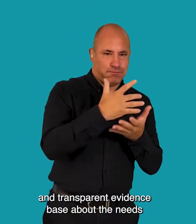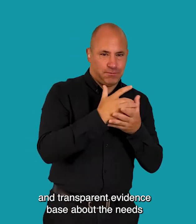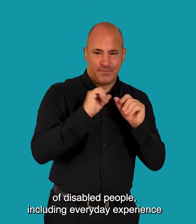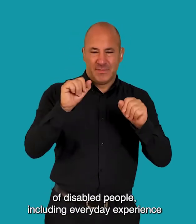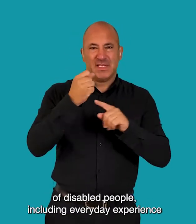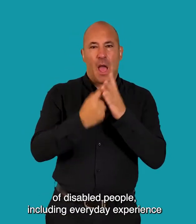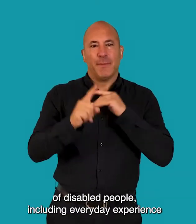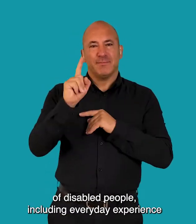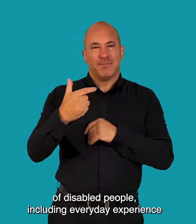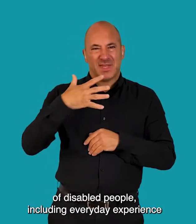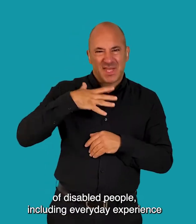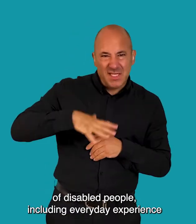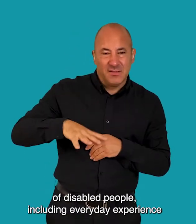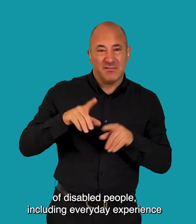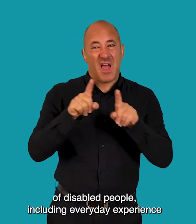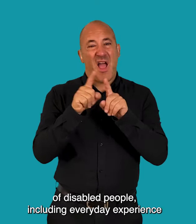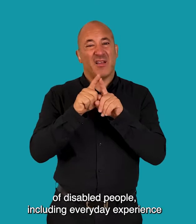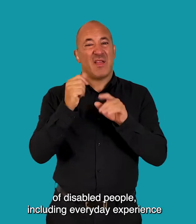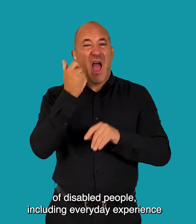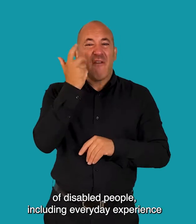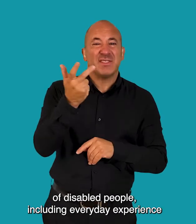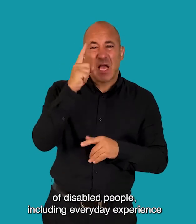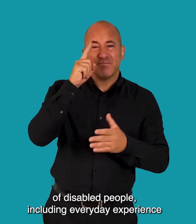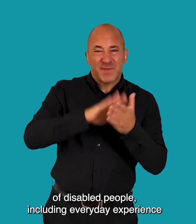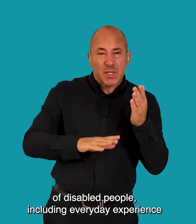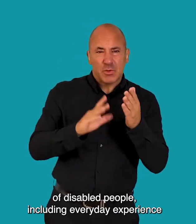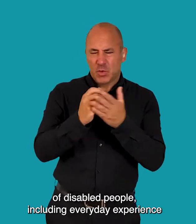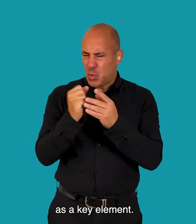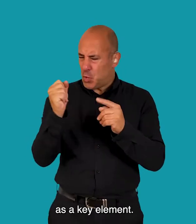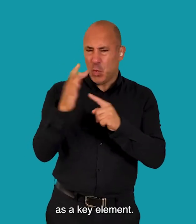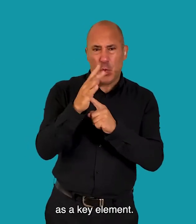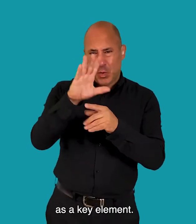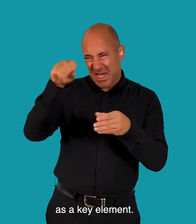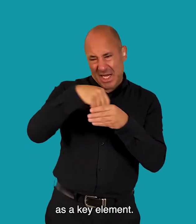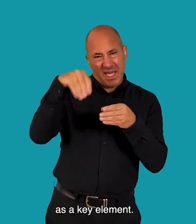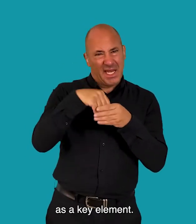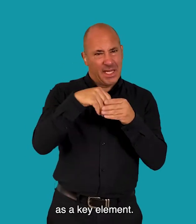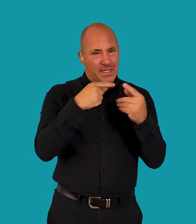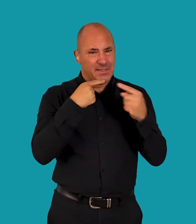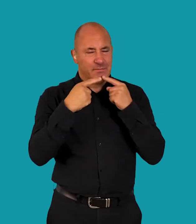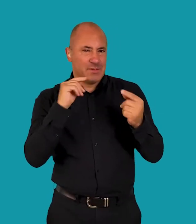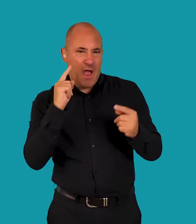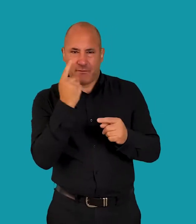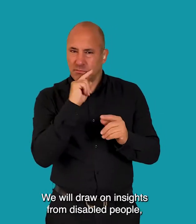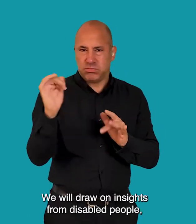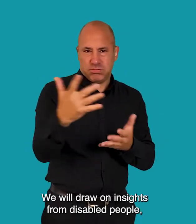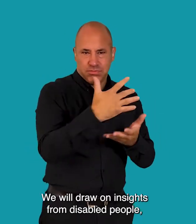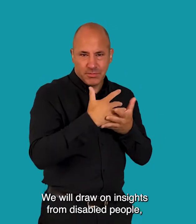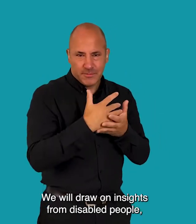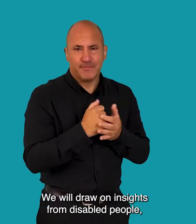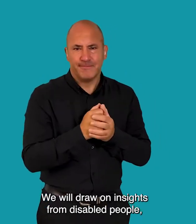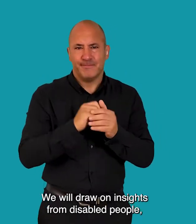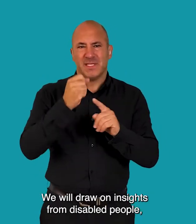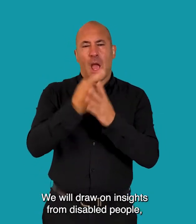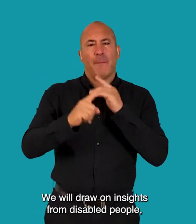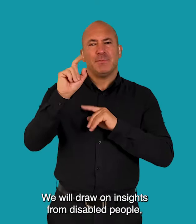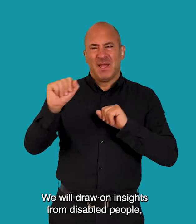needs of disabled people, including everyday experience as a key element. We will draw on insights from